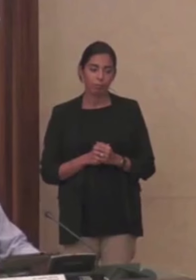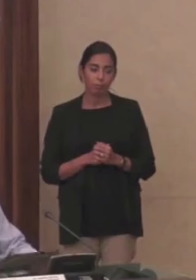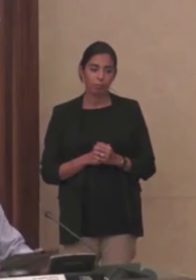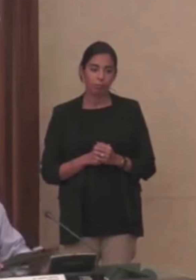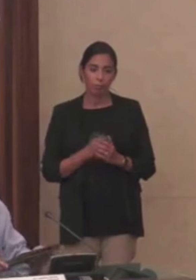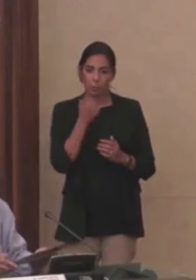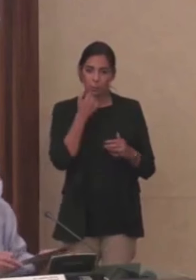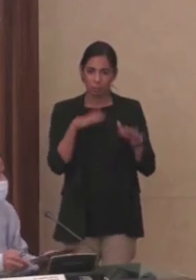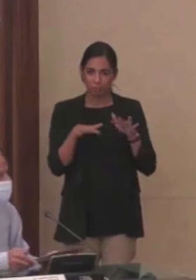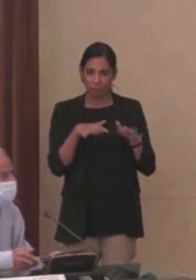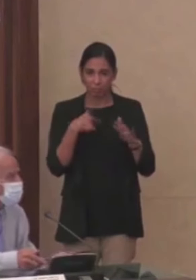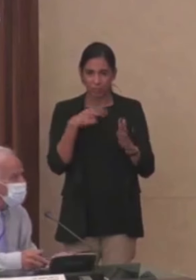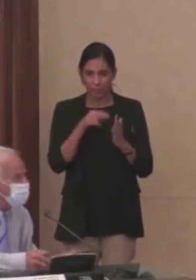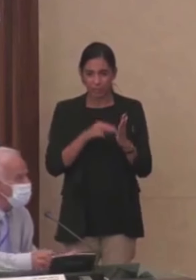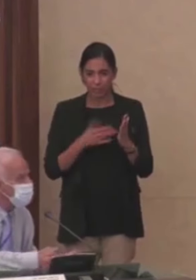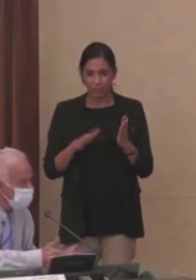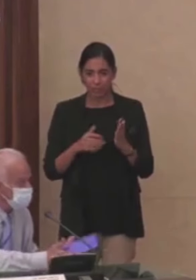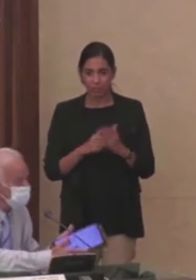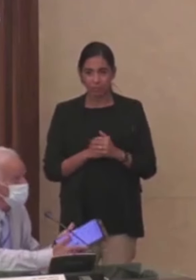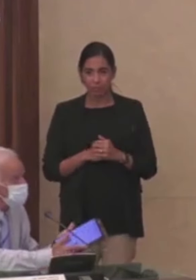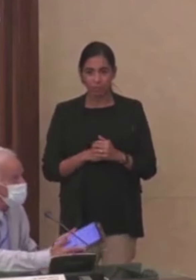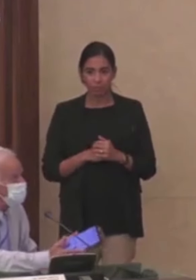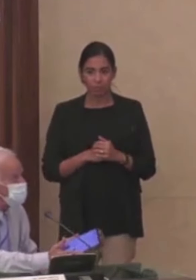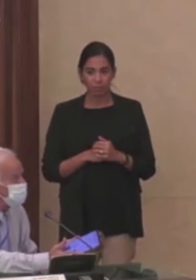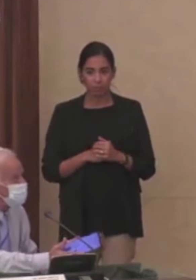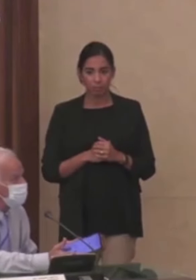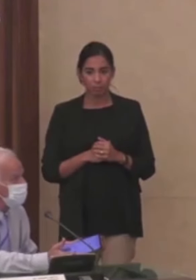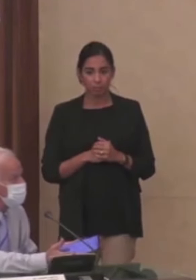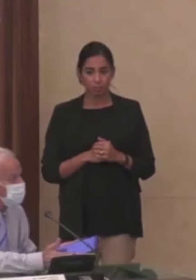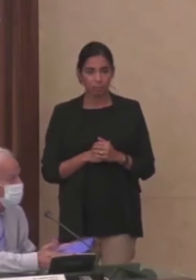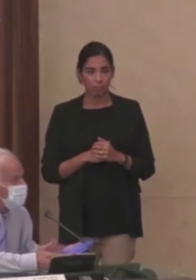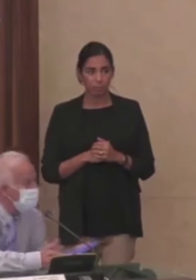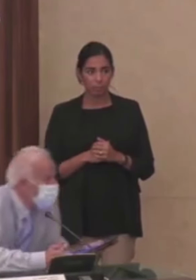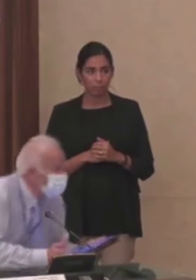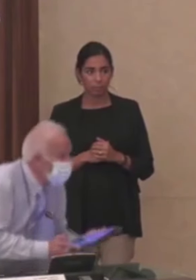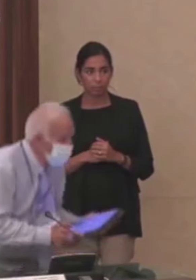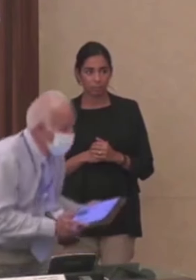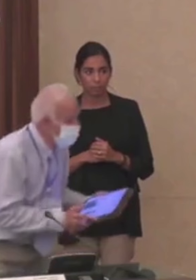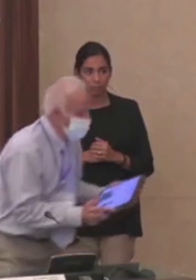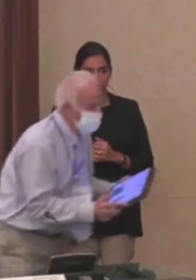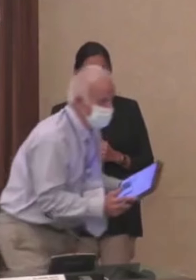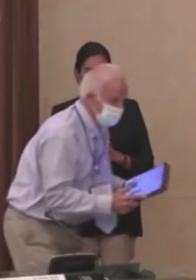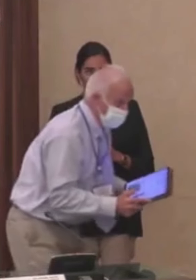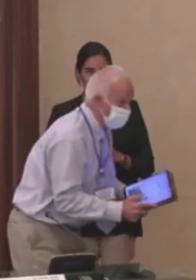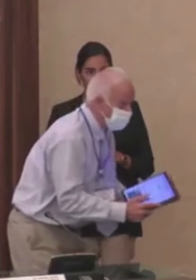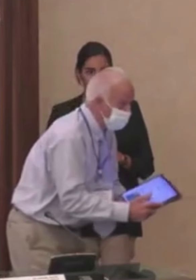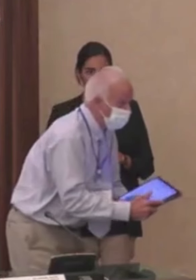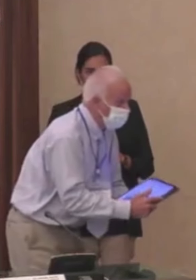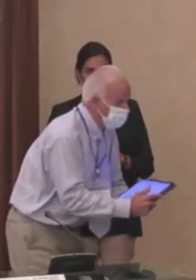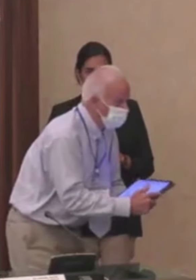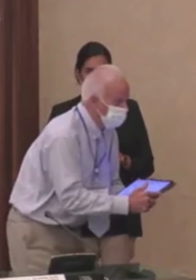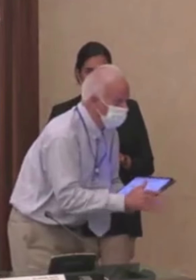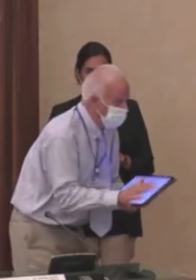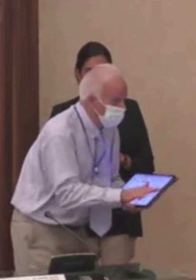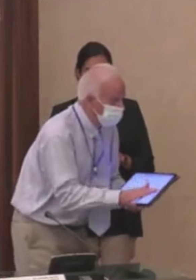I'm sorry, in order to be fast, I wrote down everything, and now I lost track.